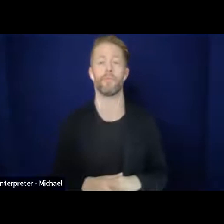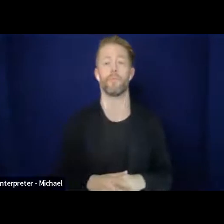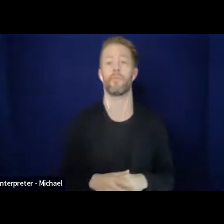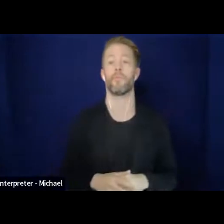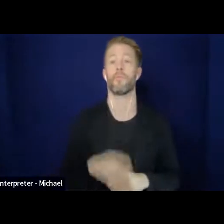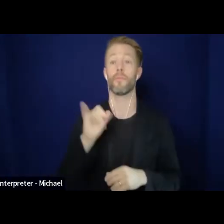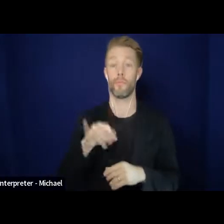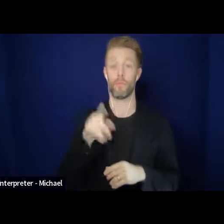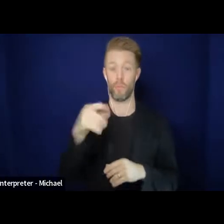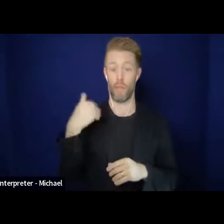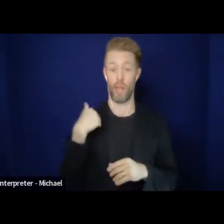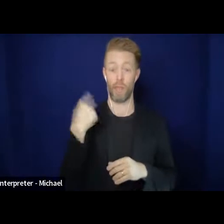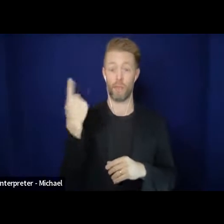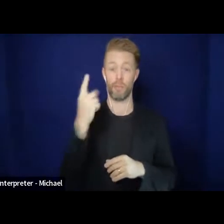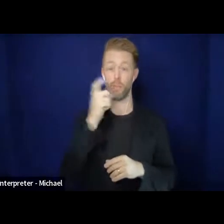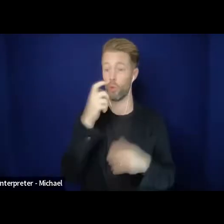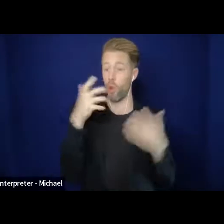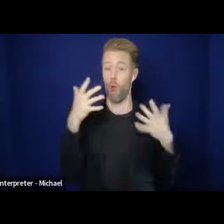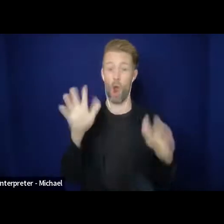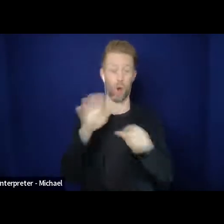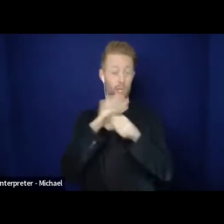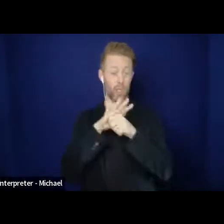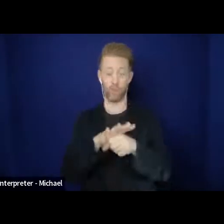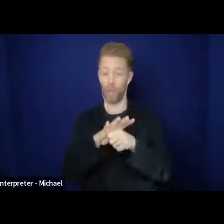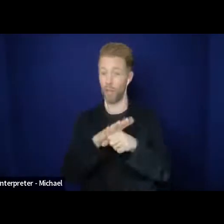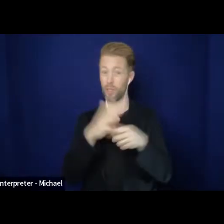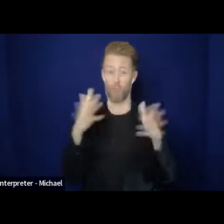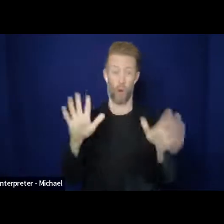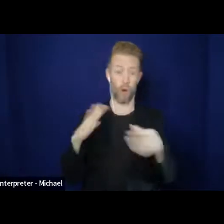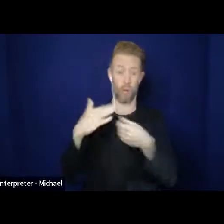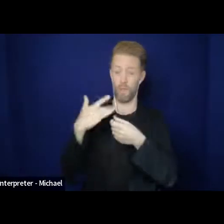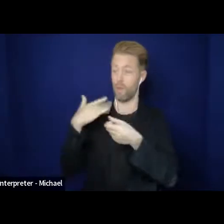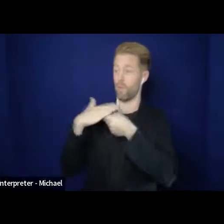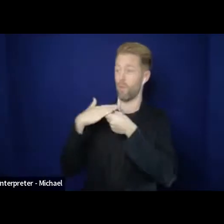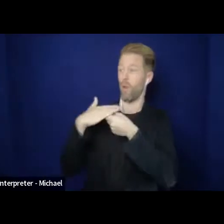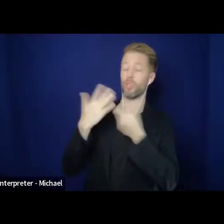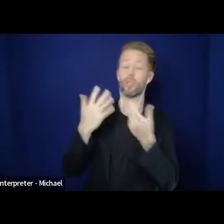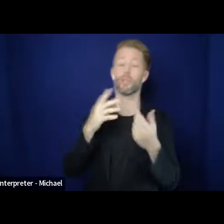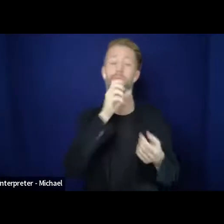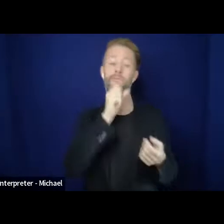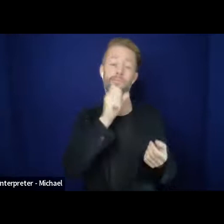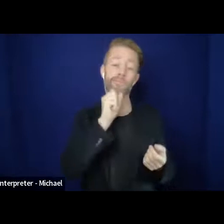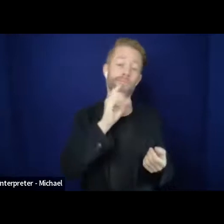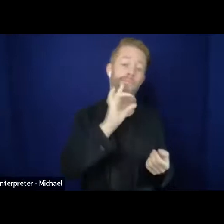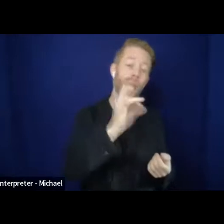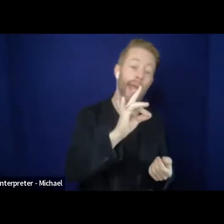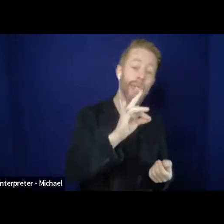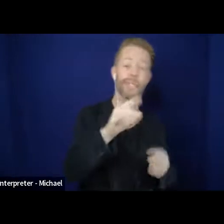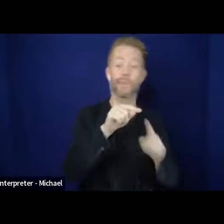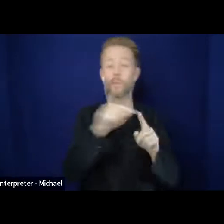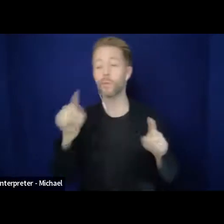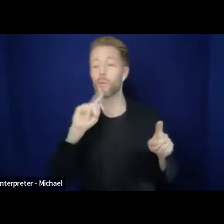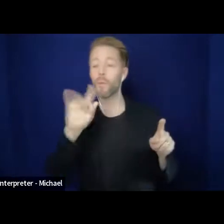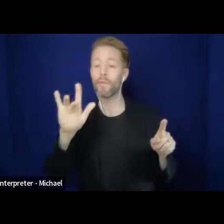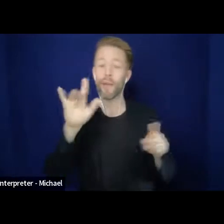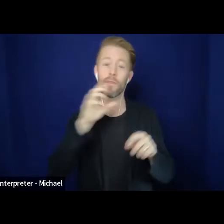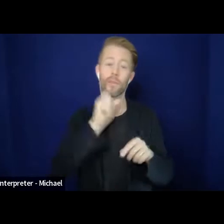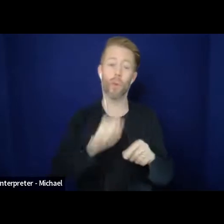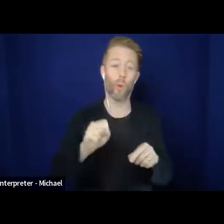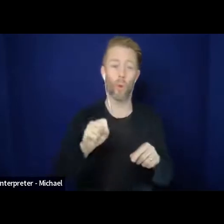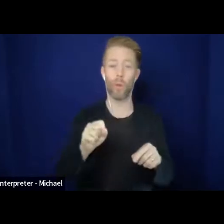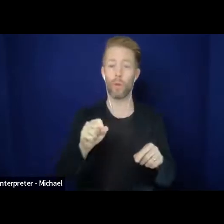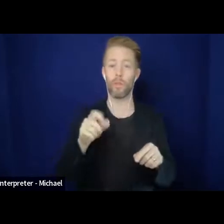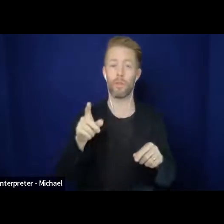already under stress and already under pressure, and this is their first job, and they're like, 18 to 25 years old, they're doing the best that they